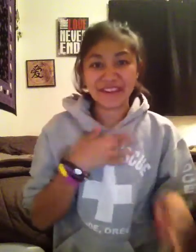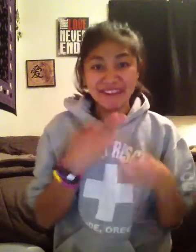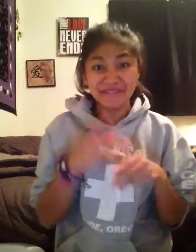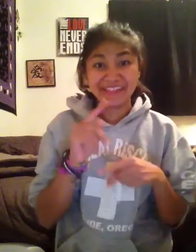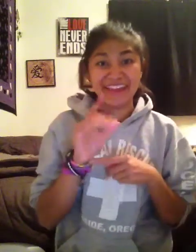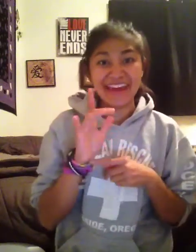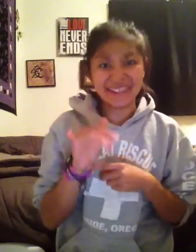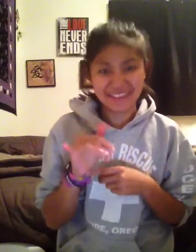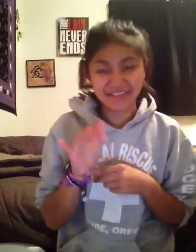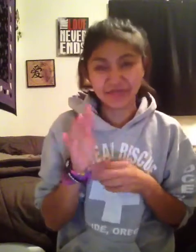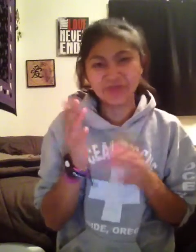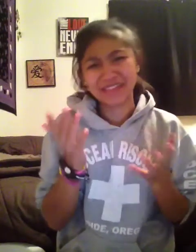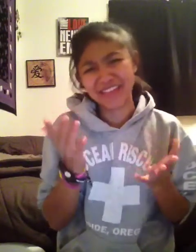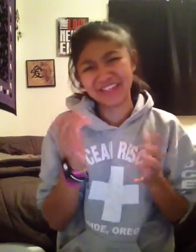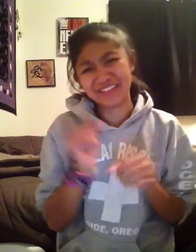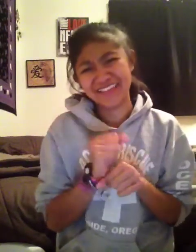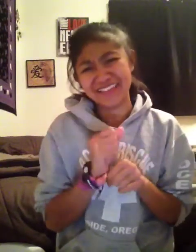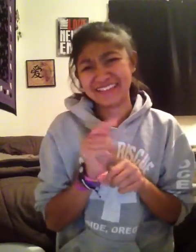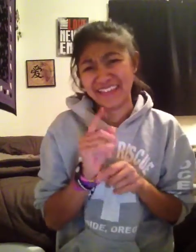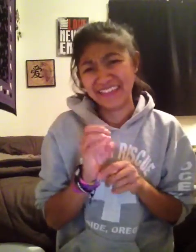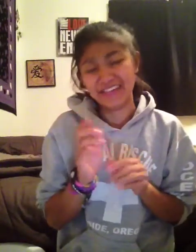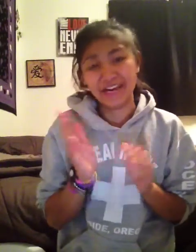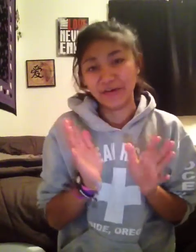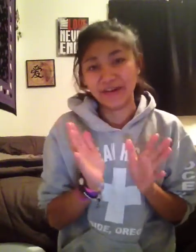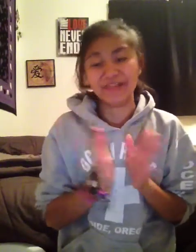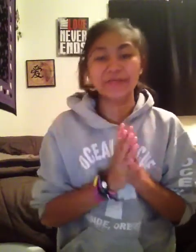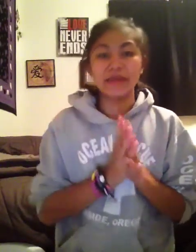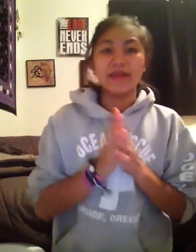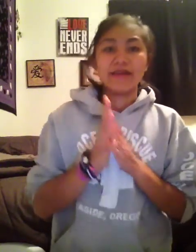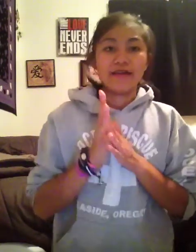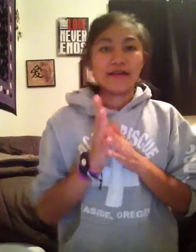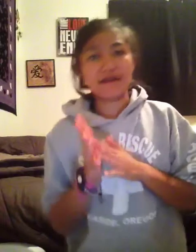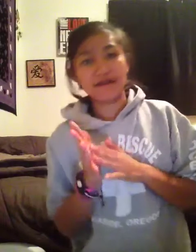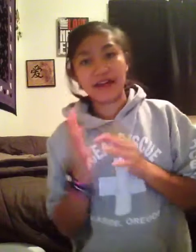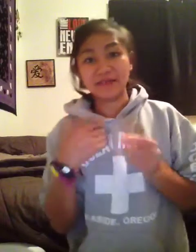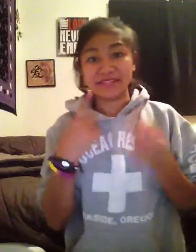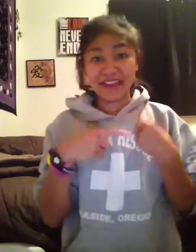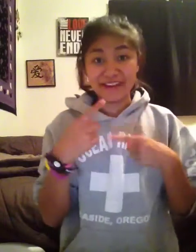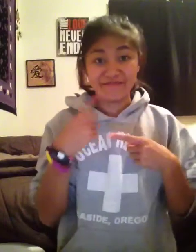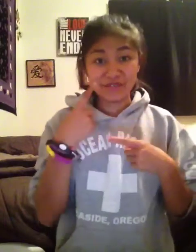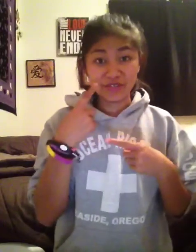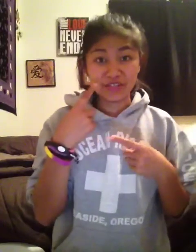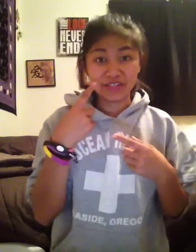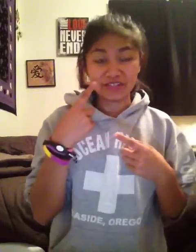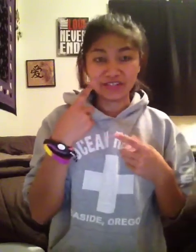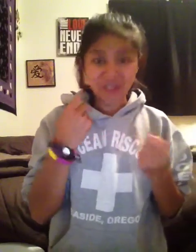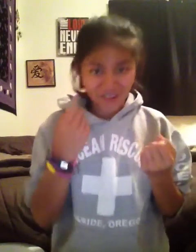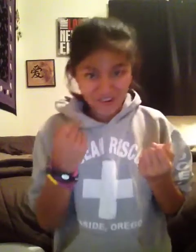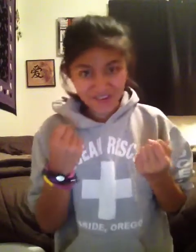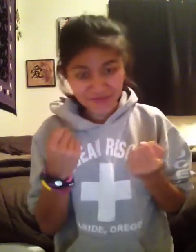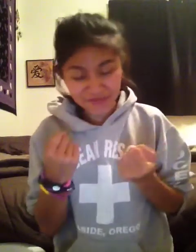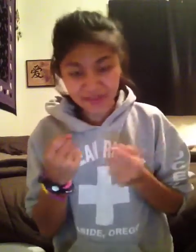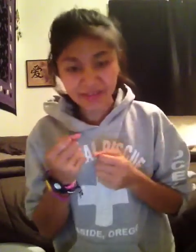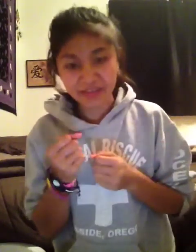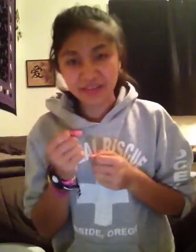My name is Teddy, Ashley is Teddy, I wear it. And I'm excited for a song.